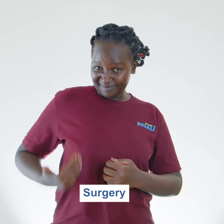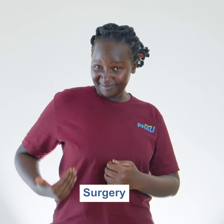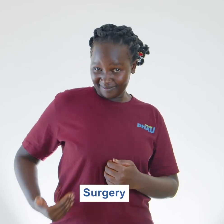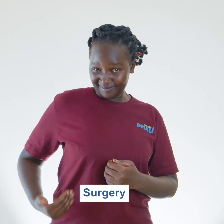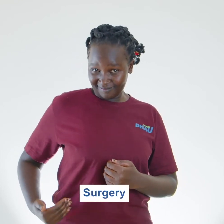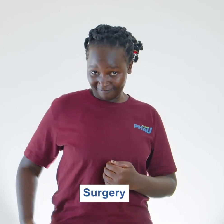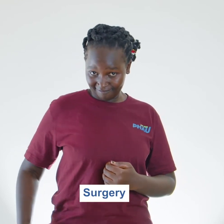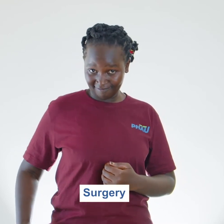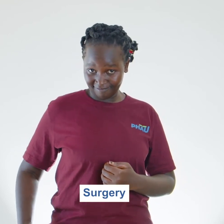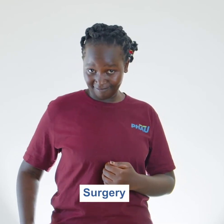Surgery.